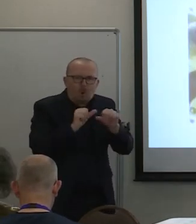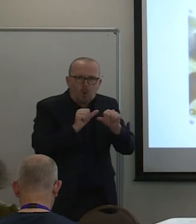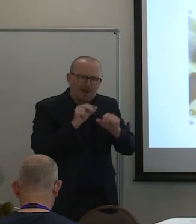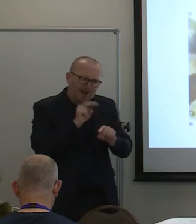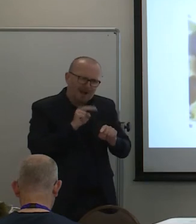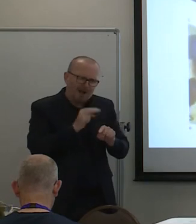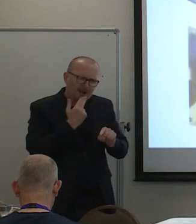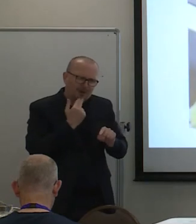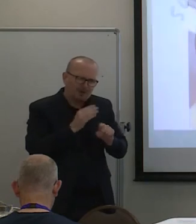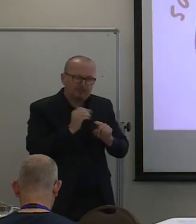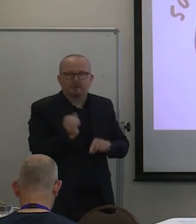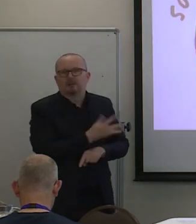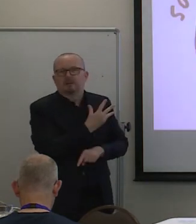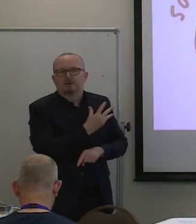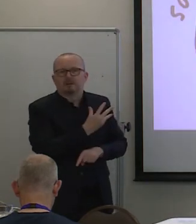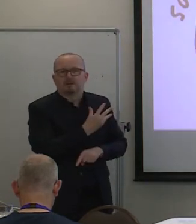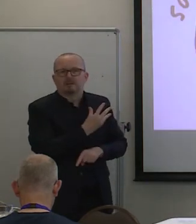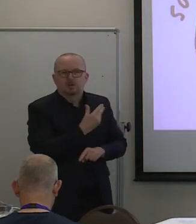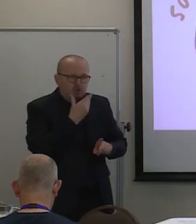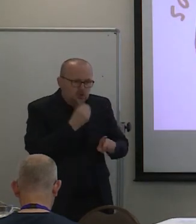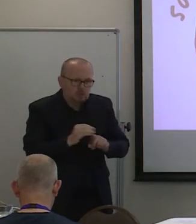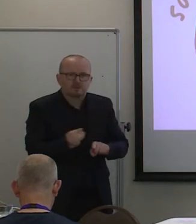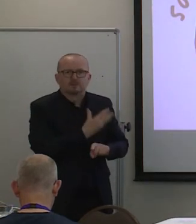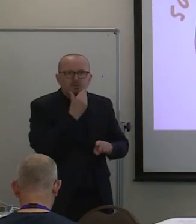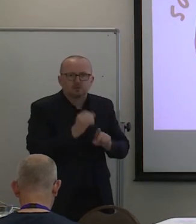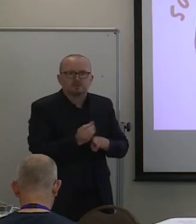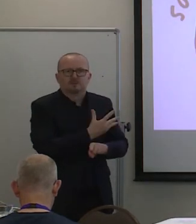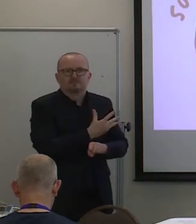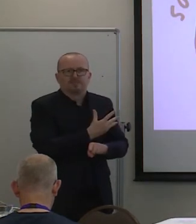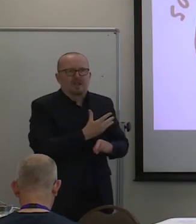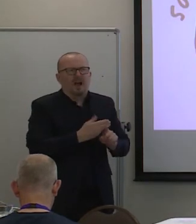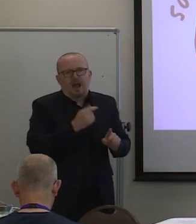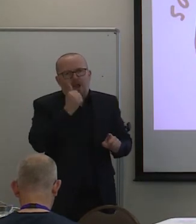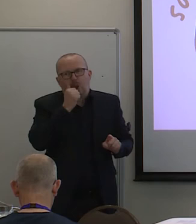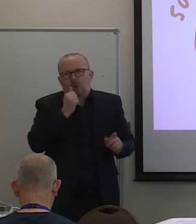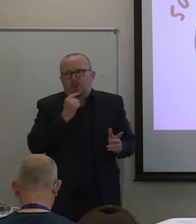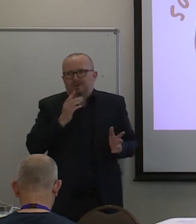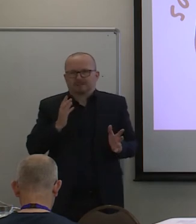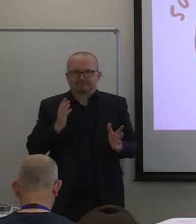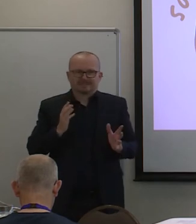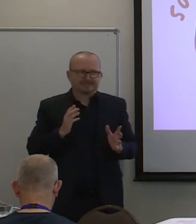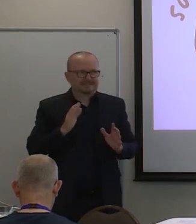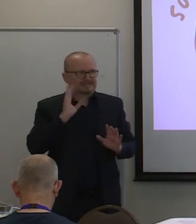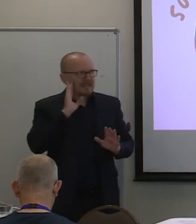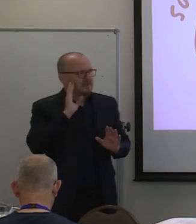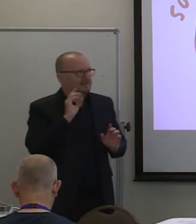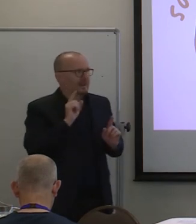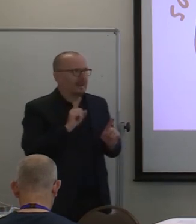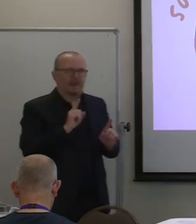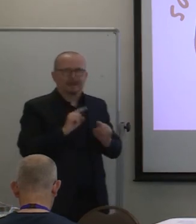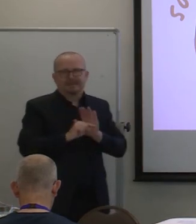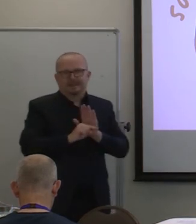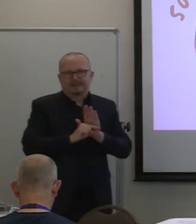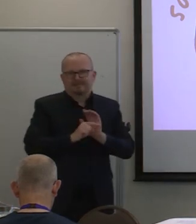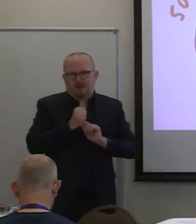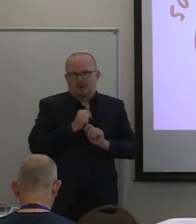really, really quickly. And I know what you're saying, Dave. It's a bit extra. Like, know your audience. Don't bag everybody who's already